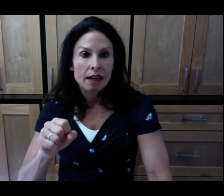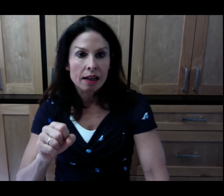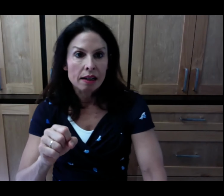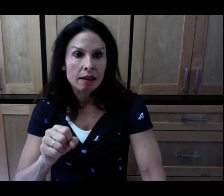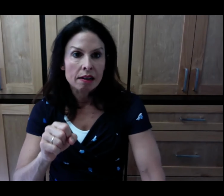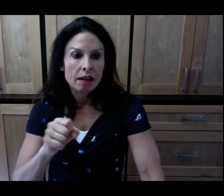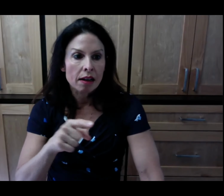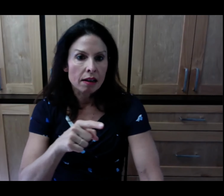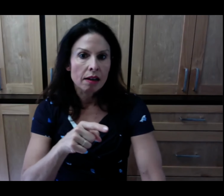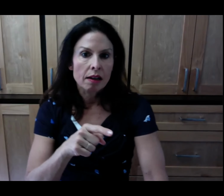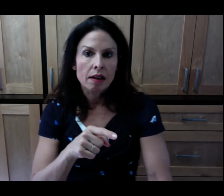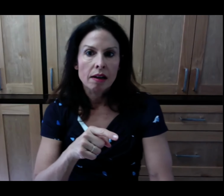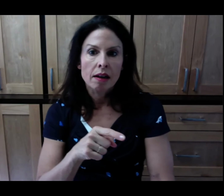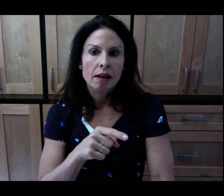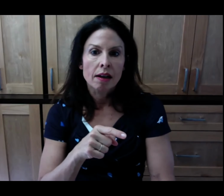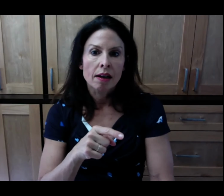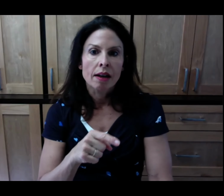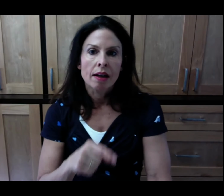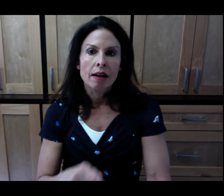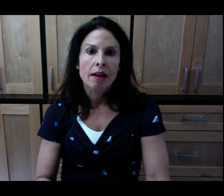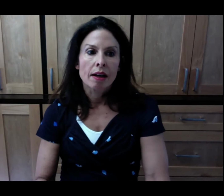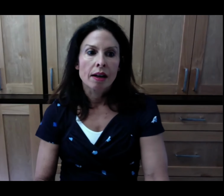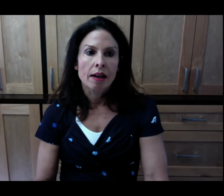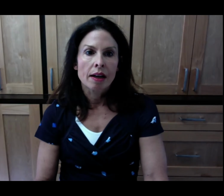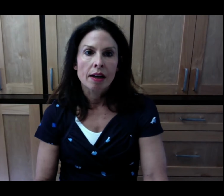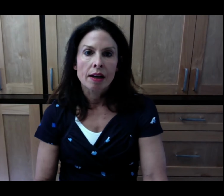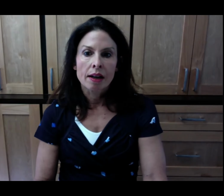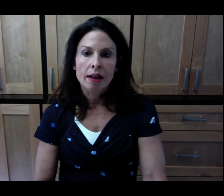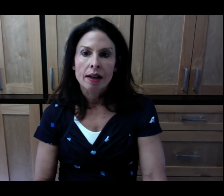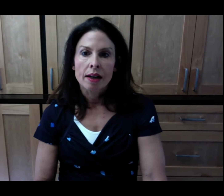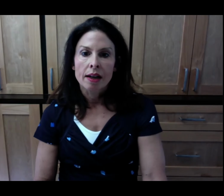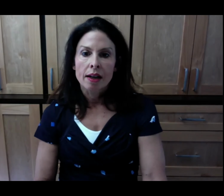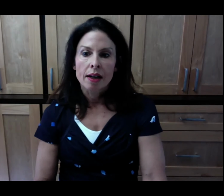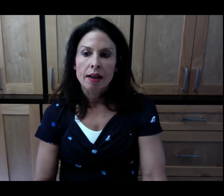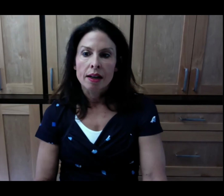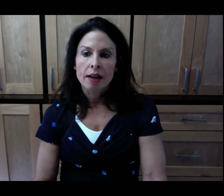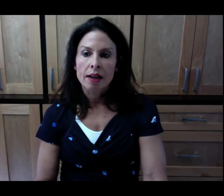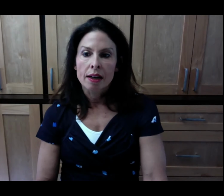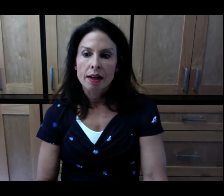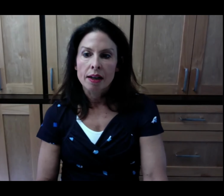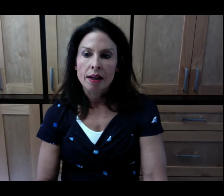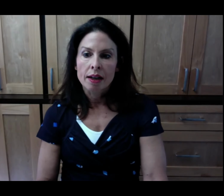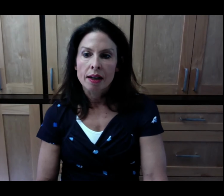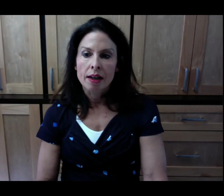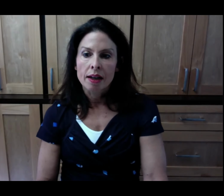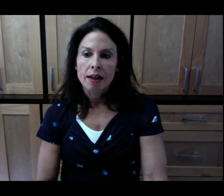I also took French with OER zero cost for my textbook, which was wonderful.